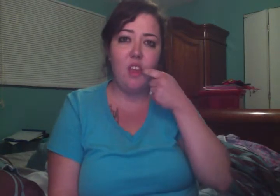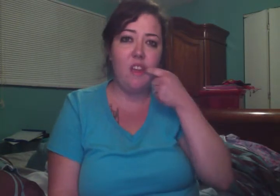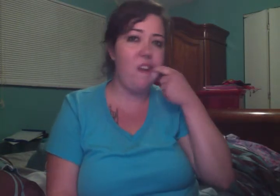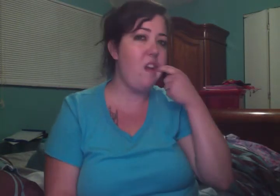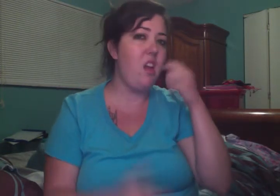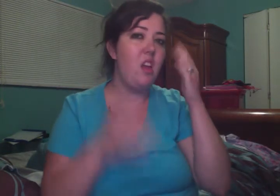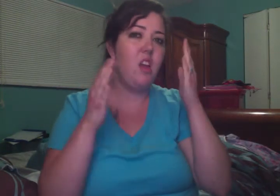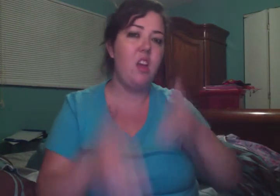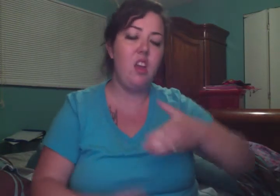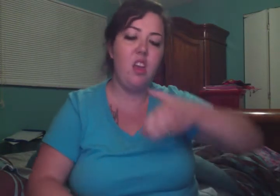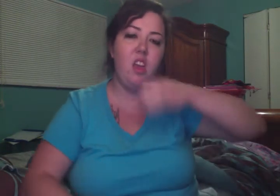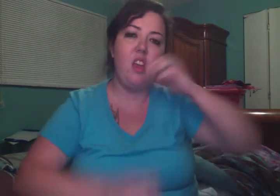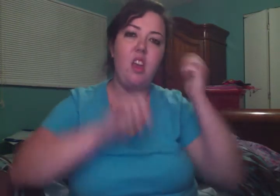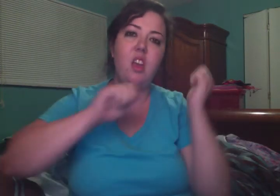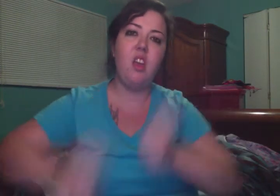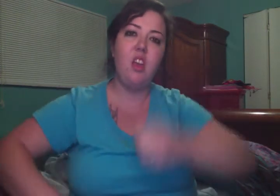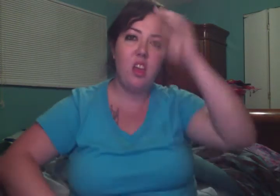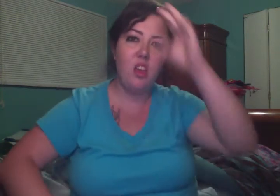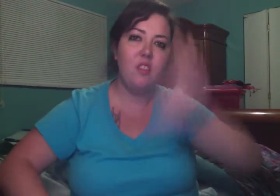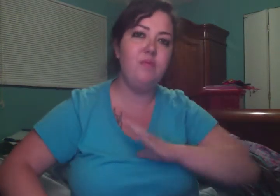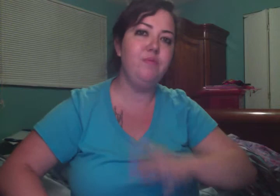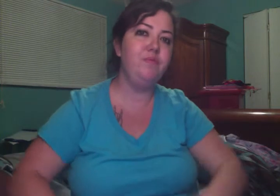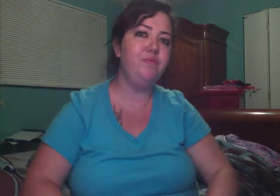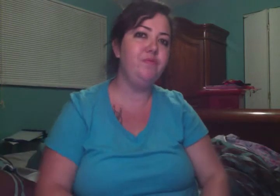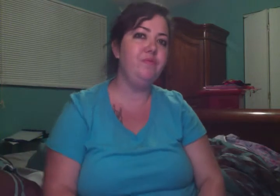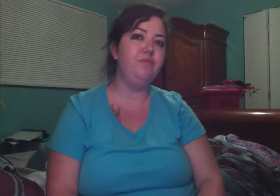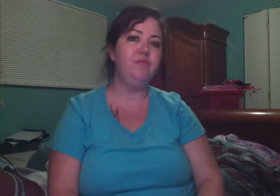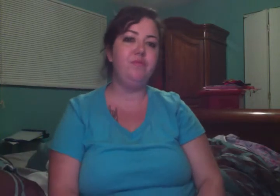A junkie wino creep.